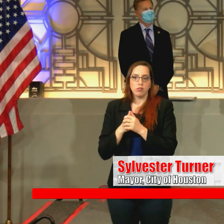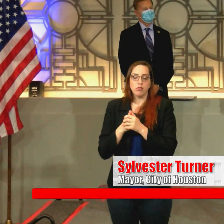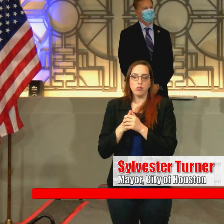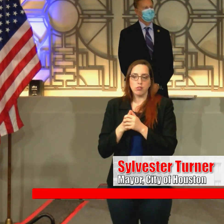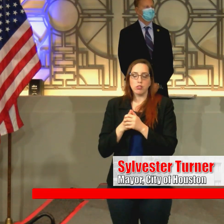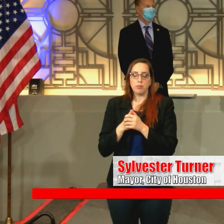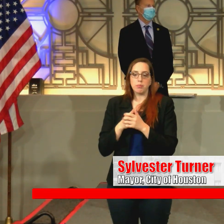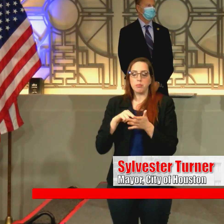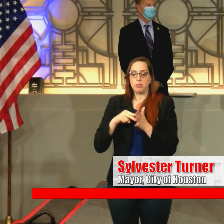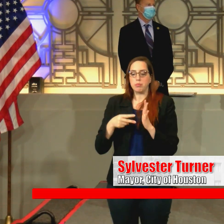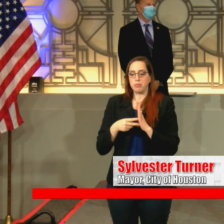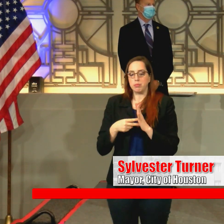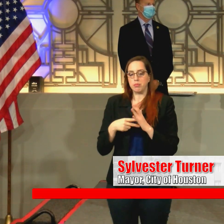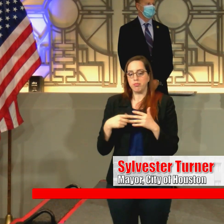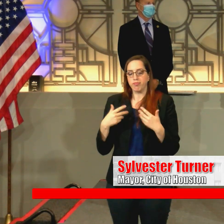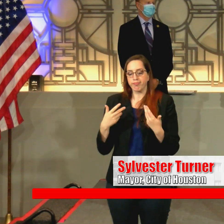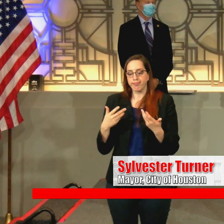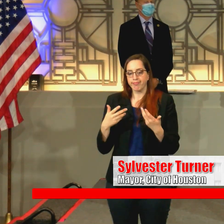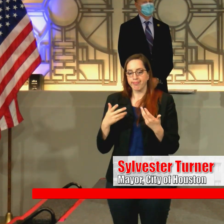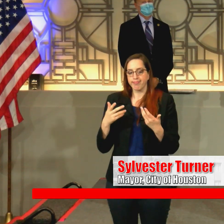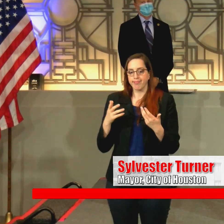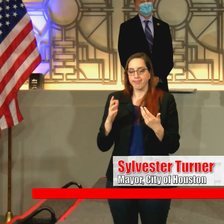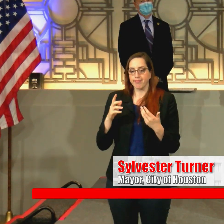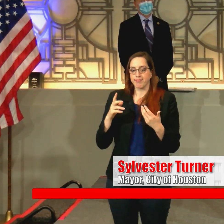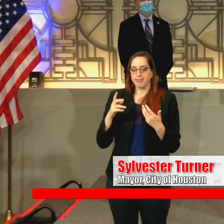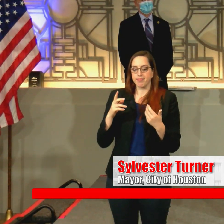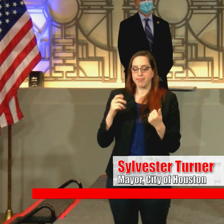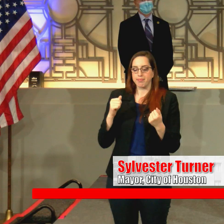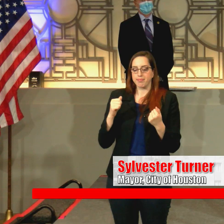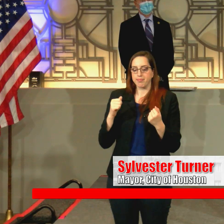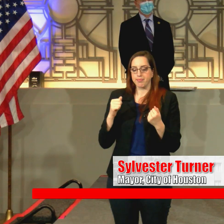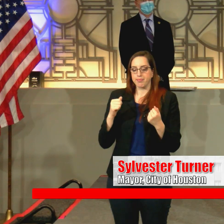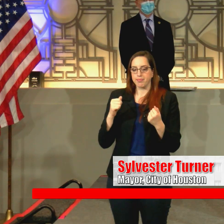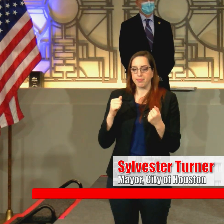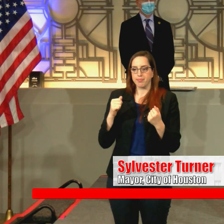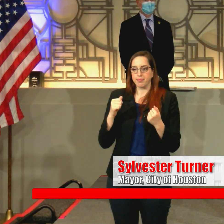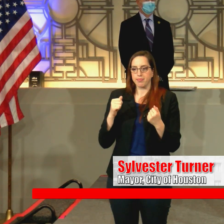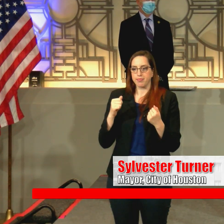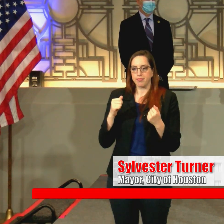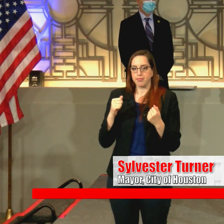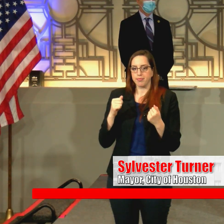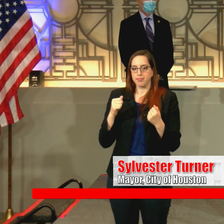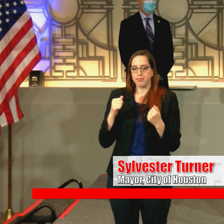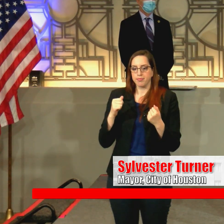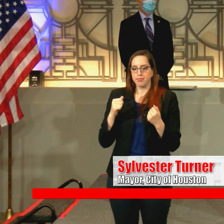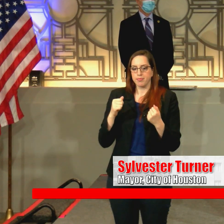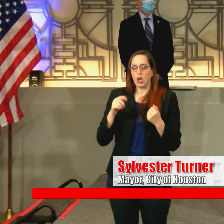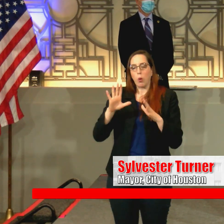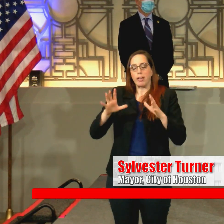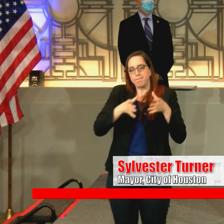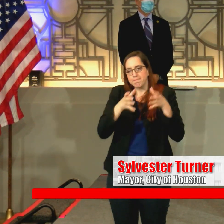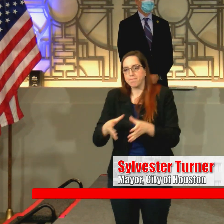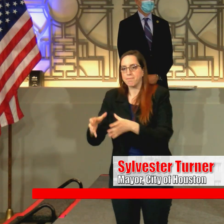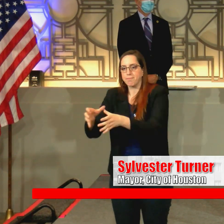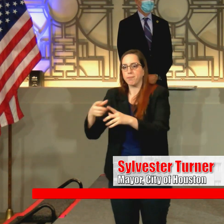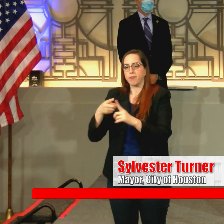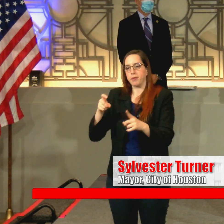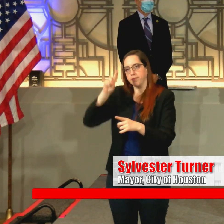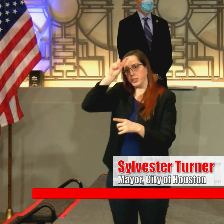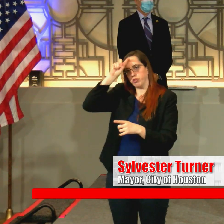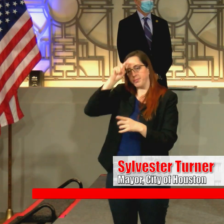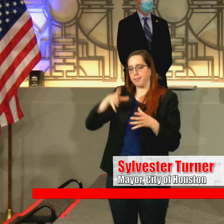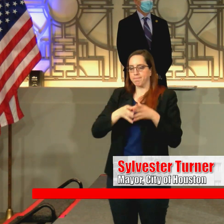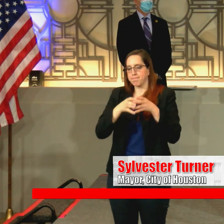in which their departure from Pharaoh, and so we certainly want to bear in